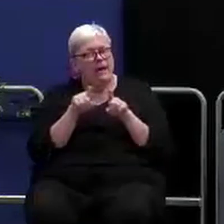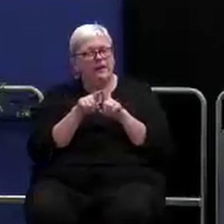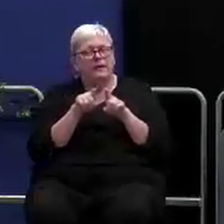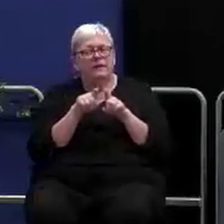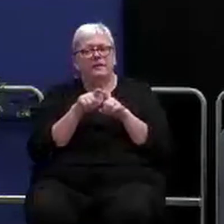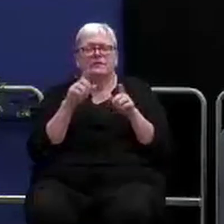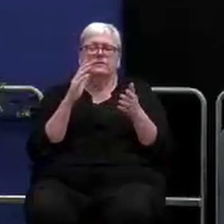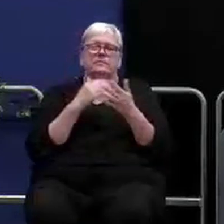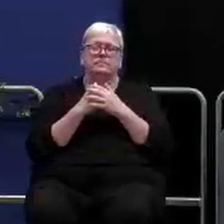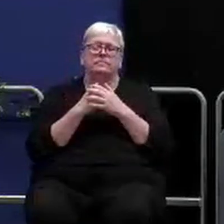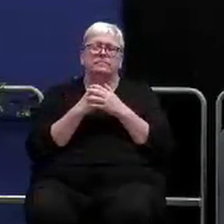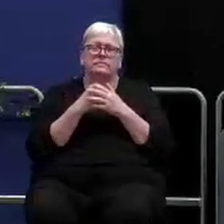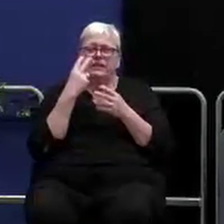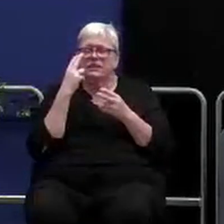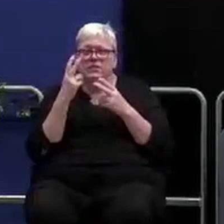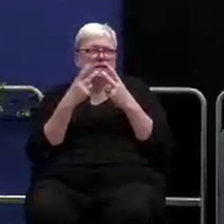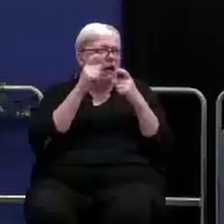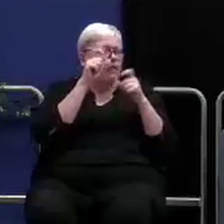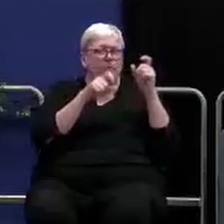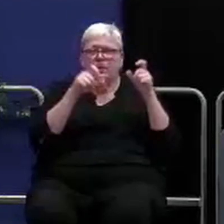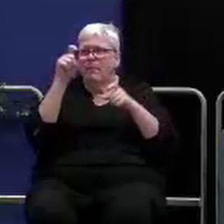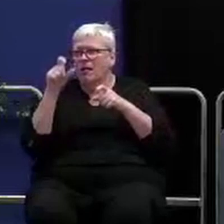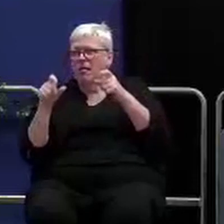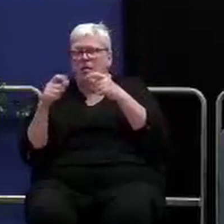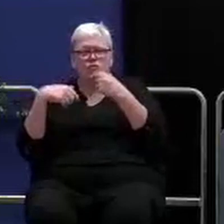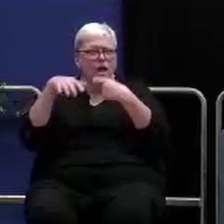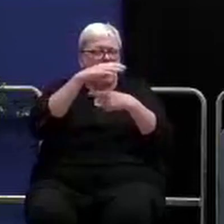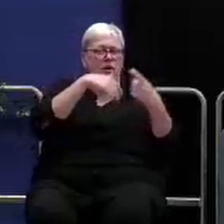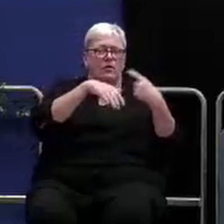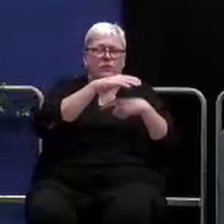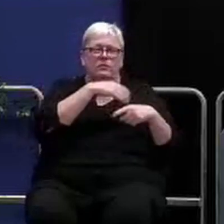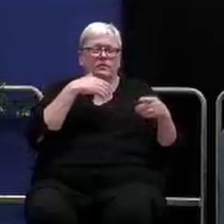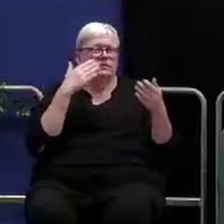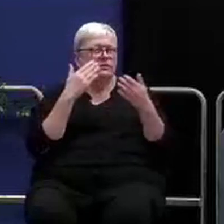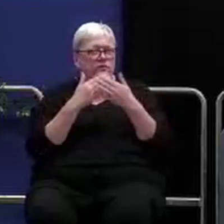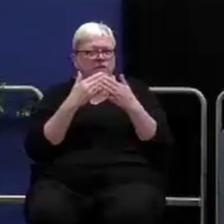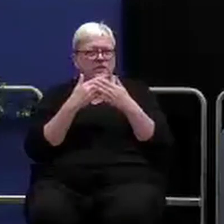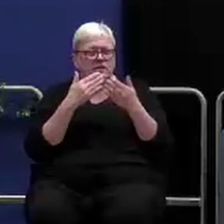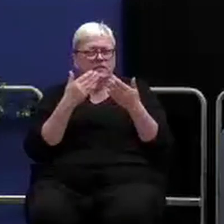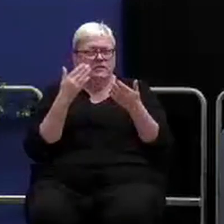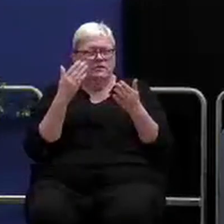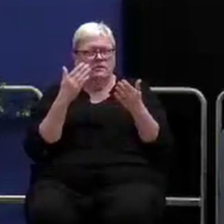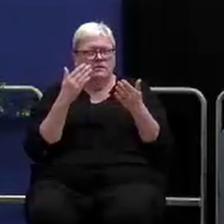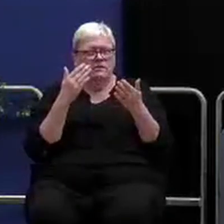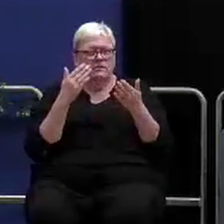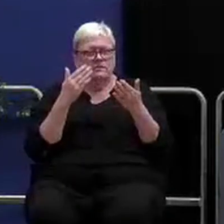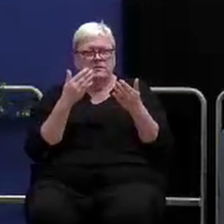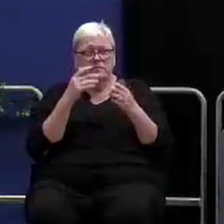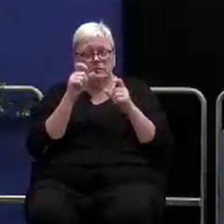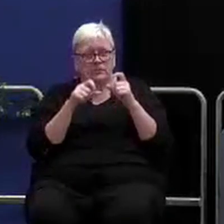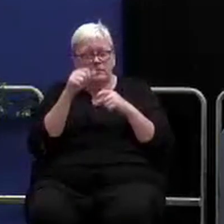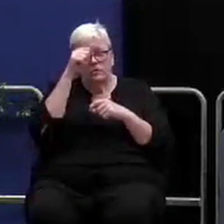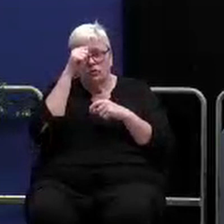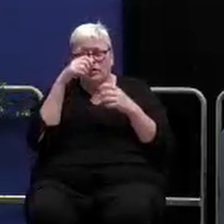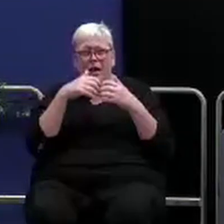see the other people around me, and how, although I intellectually knew how my